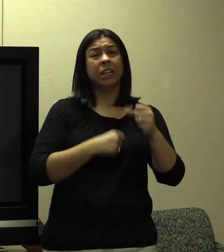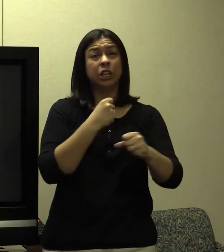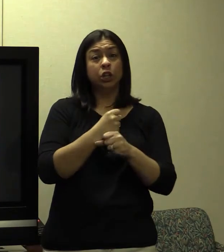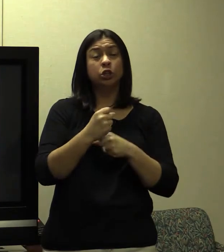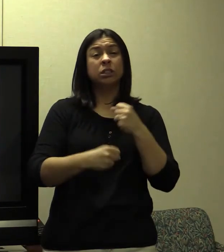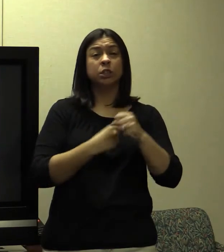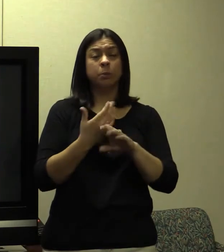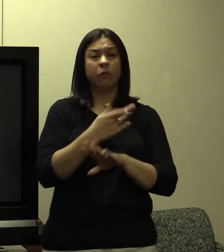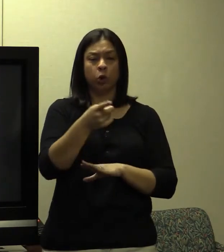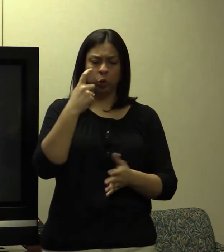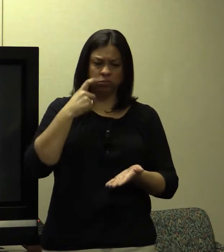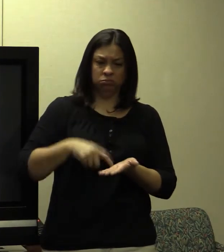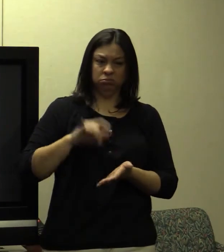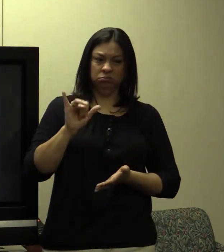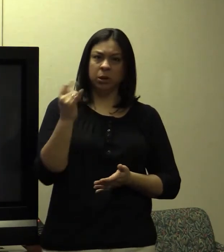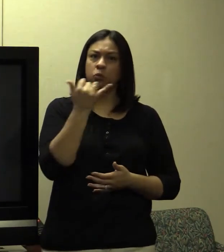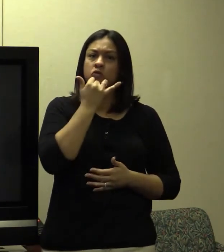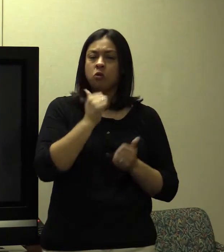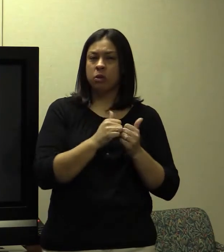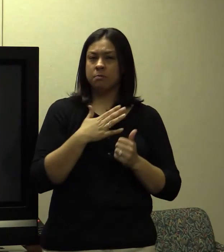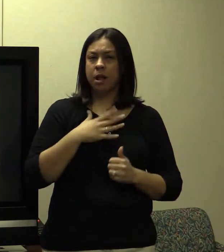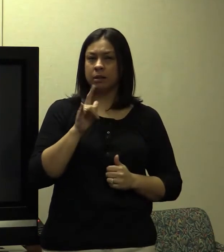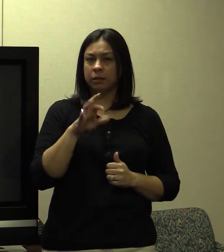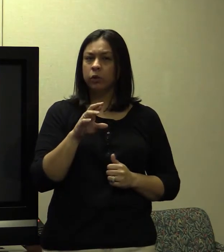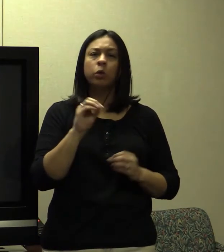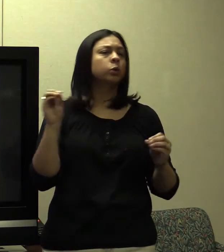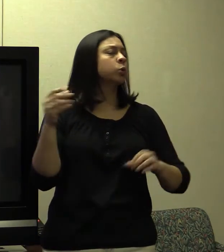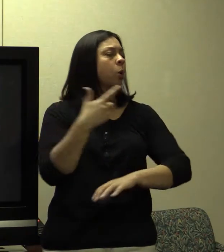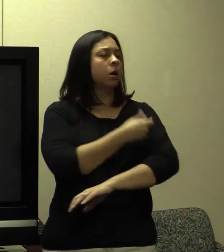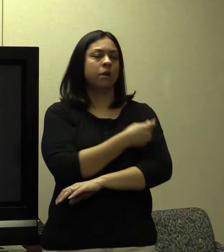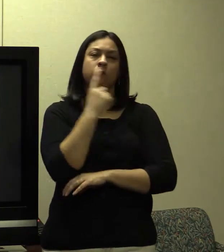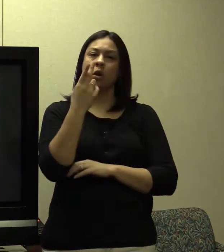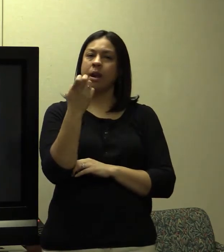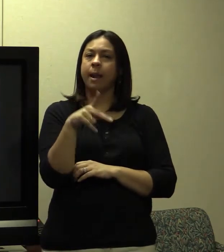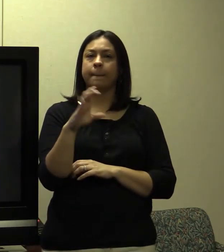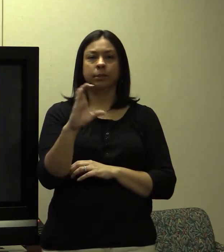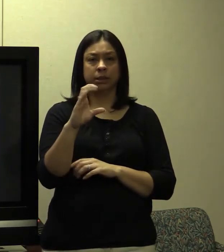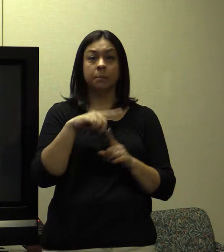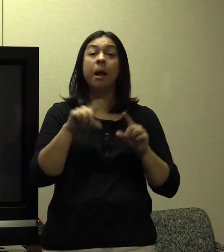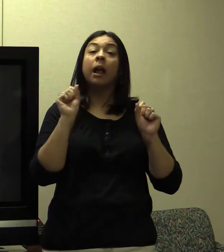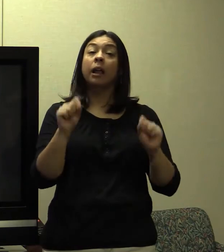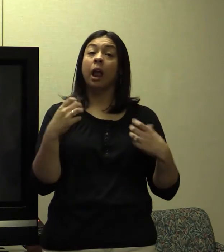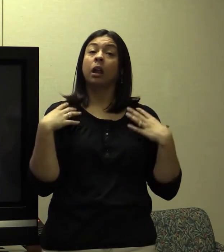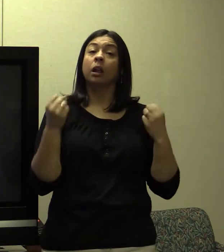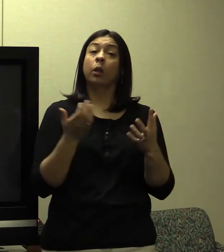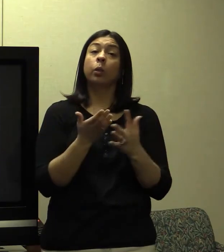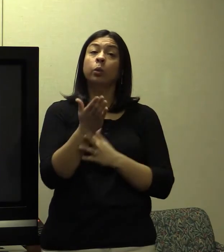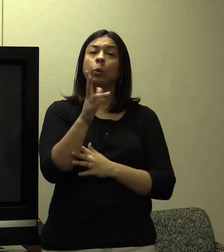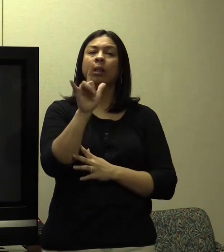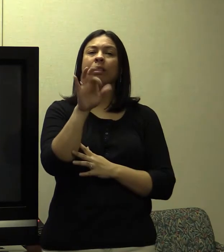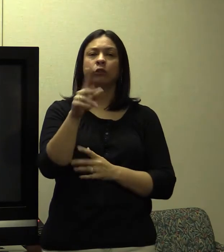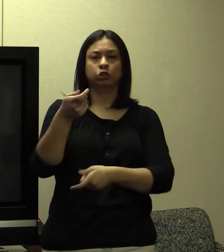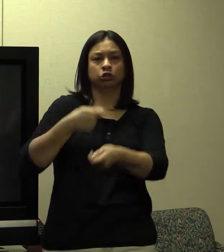symptoms. There is no immunization for hepatitis C, but it can be cured by a liver transplant.